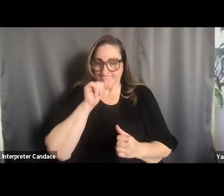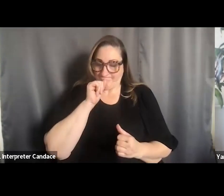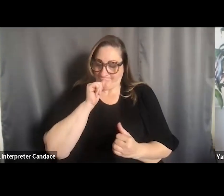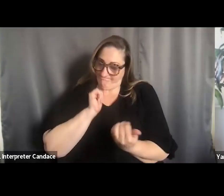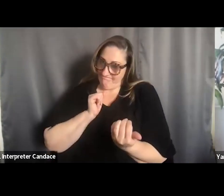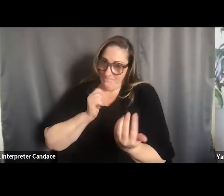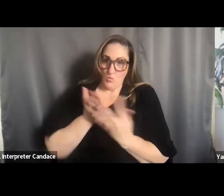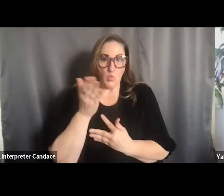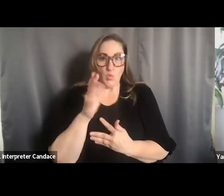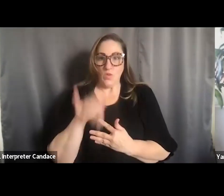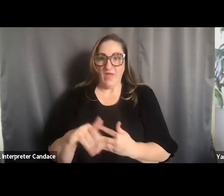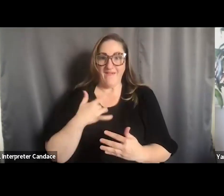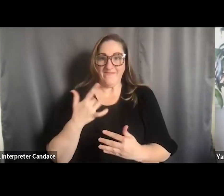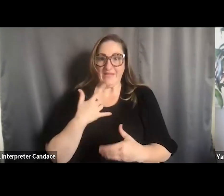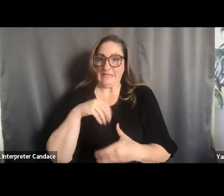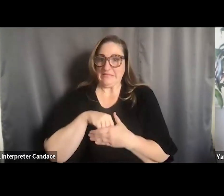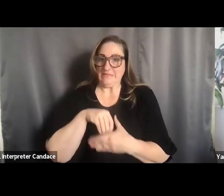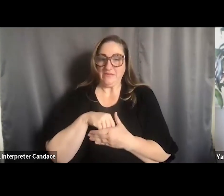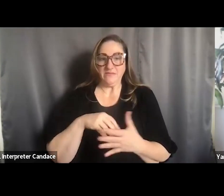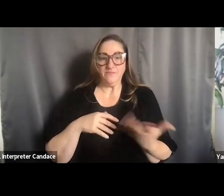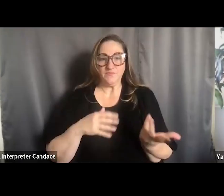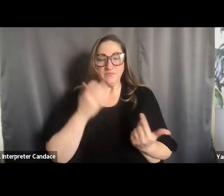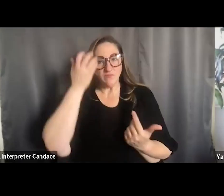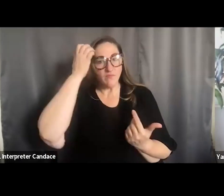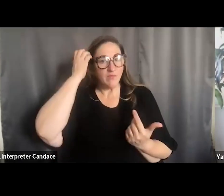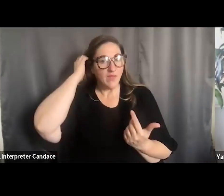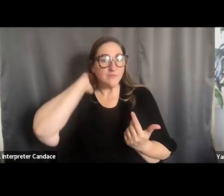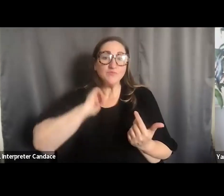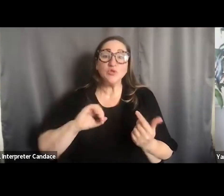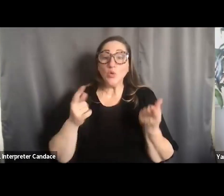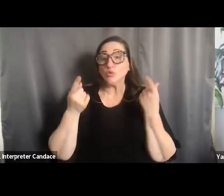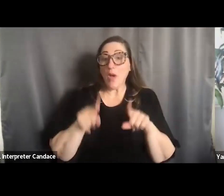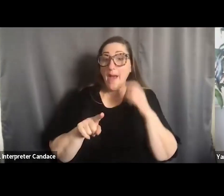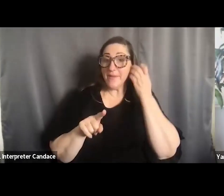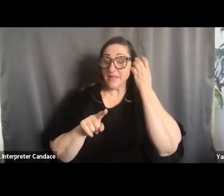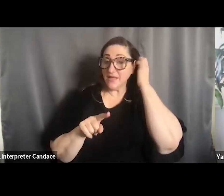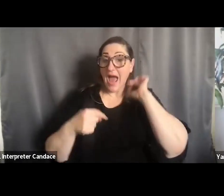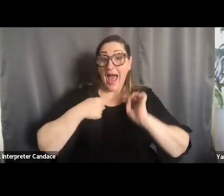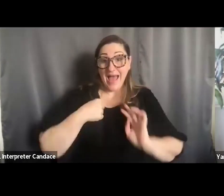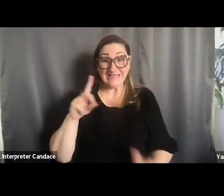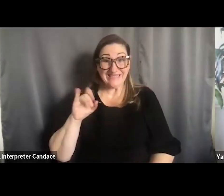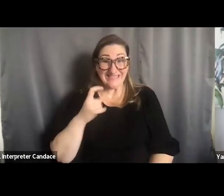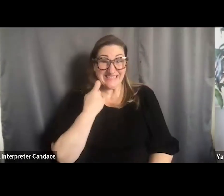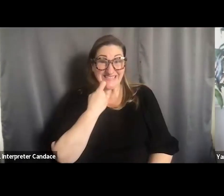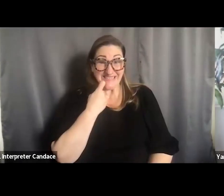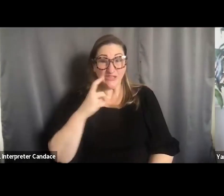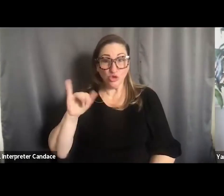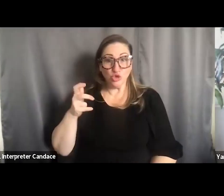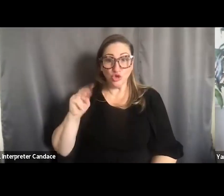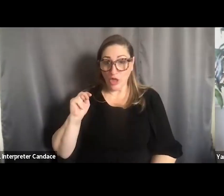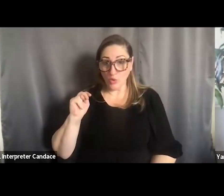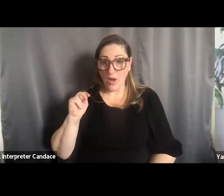address what we could all feel was coming with this administration. And a group of us art